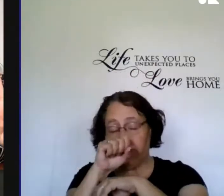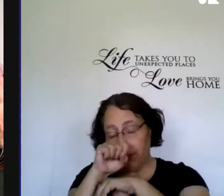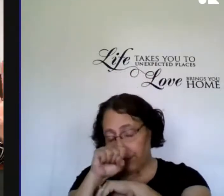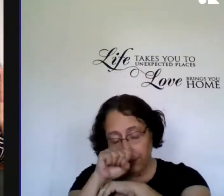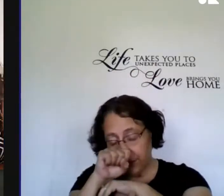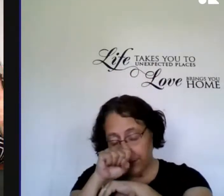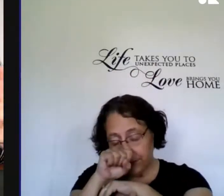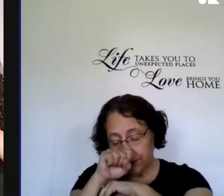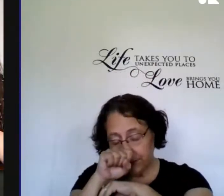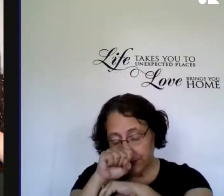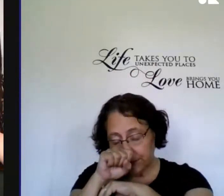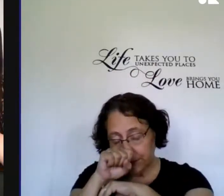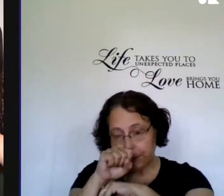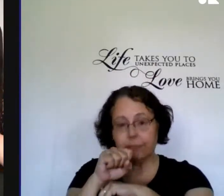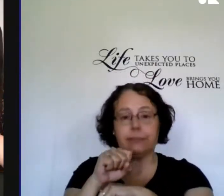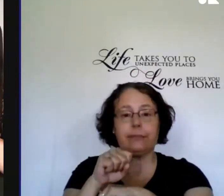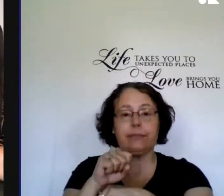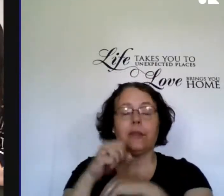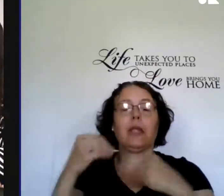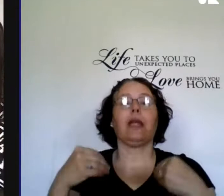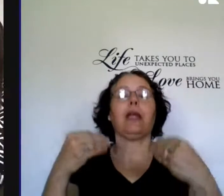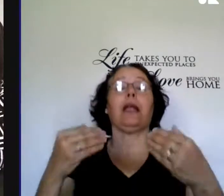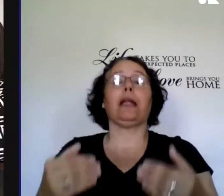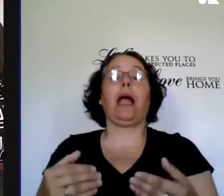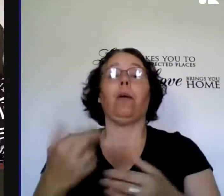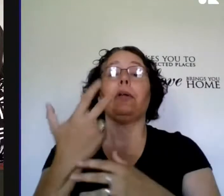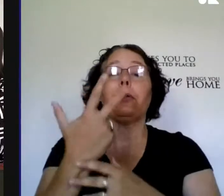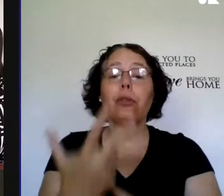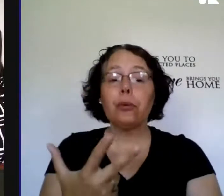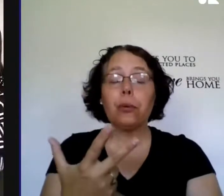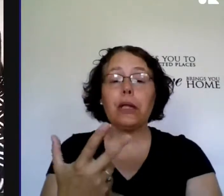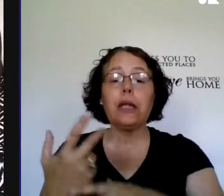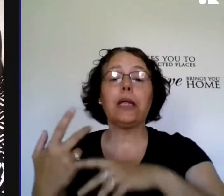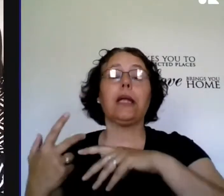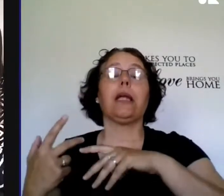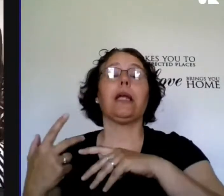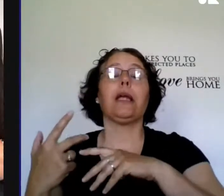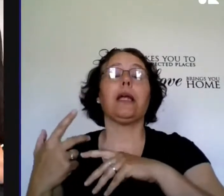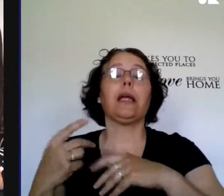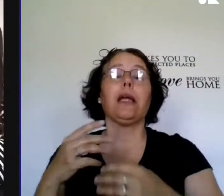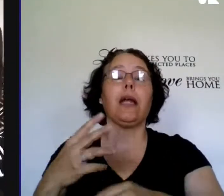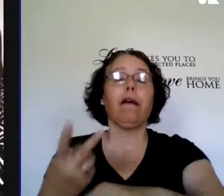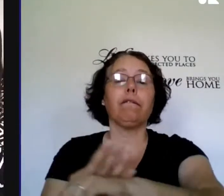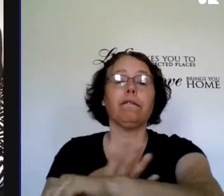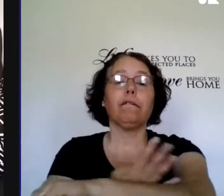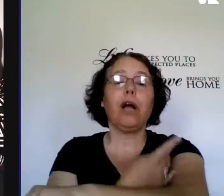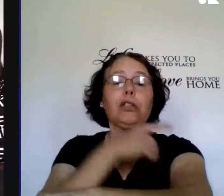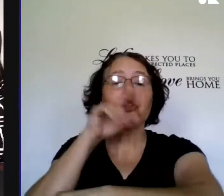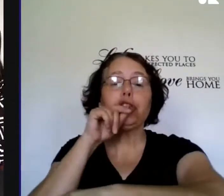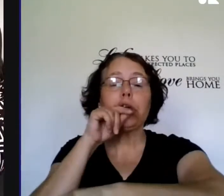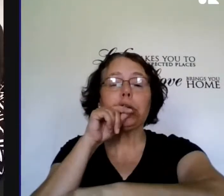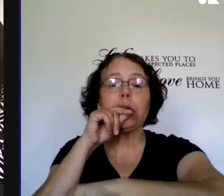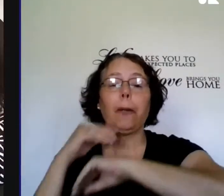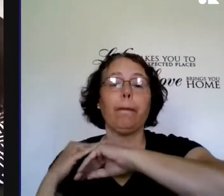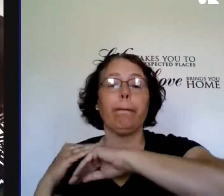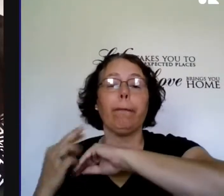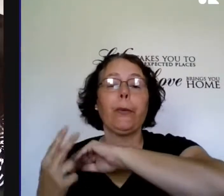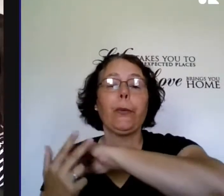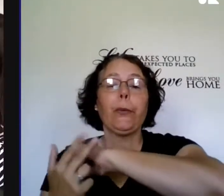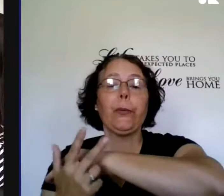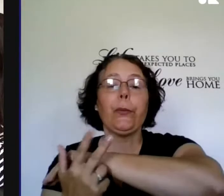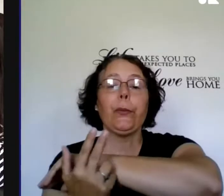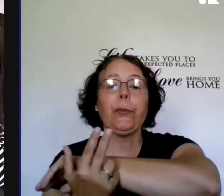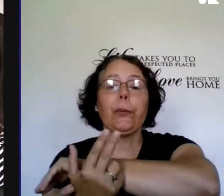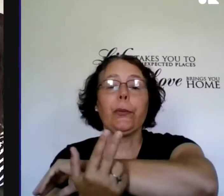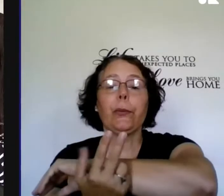Now 3 fuzzy chicks dance in the clover. They hop past the fence